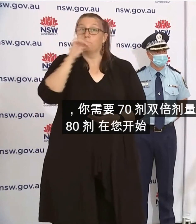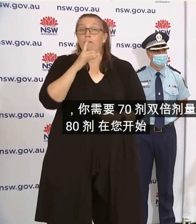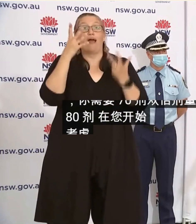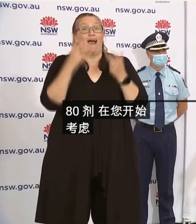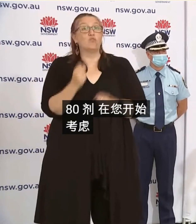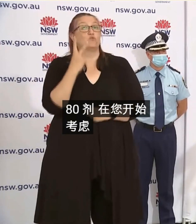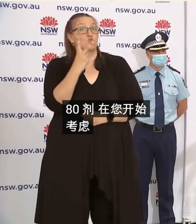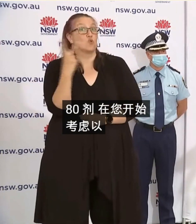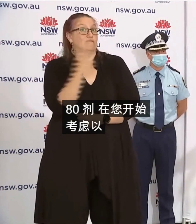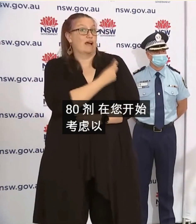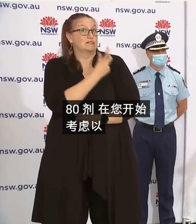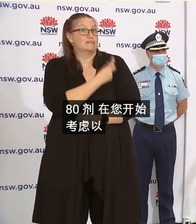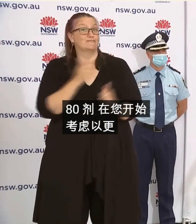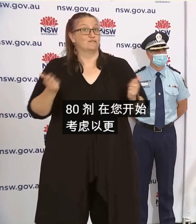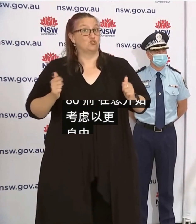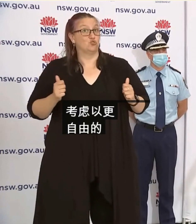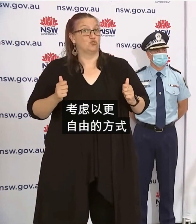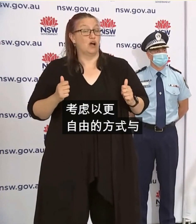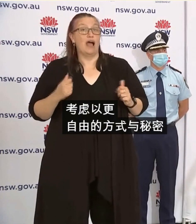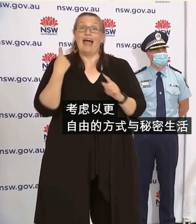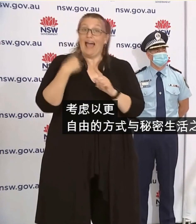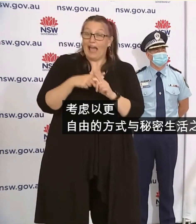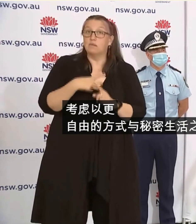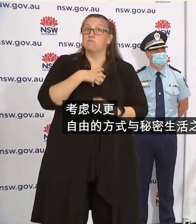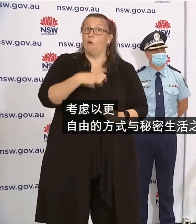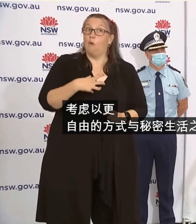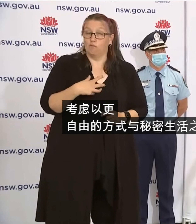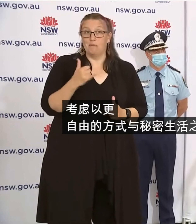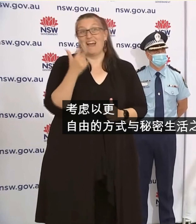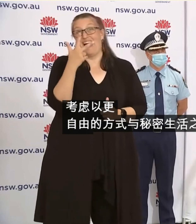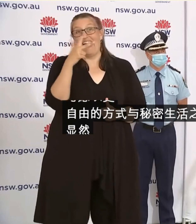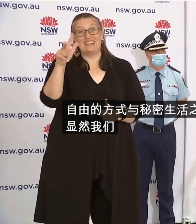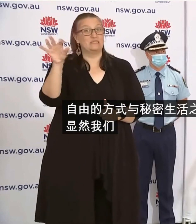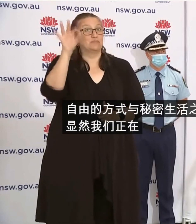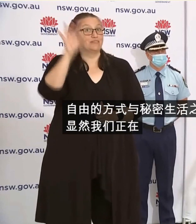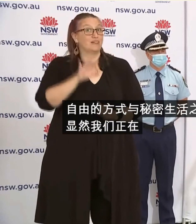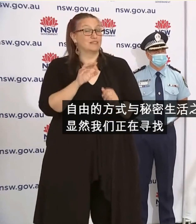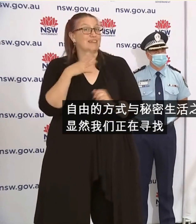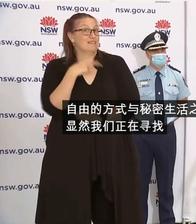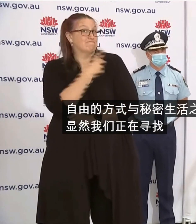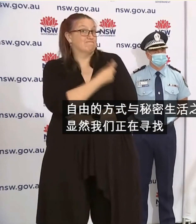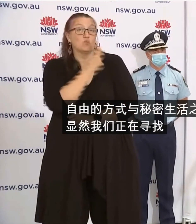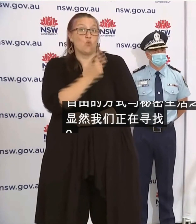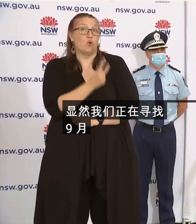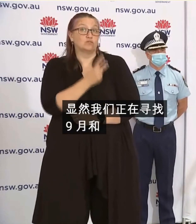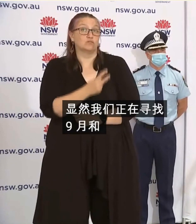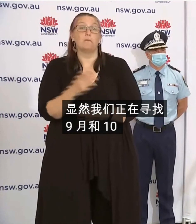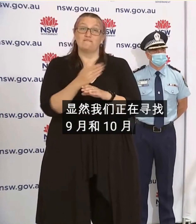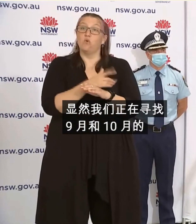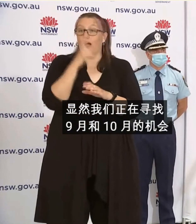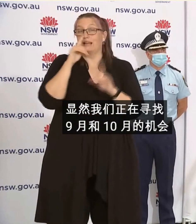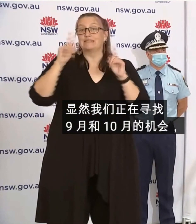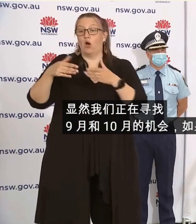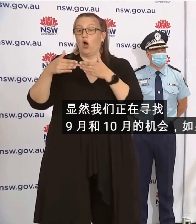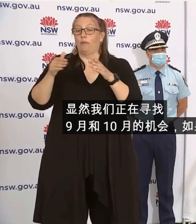before you can start considering living with COVID in a much freer way. However, what I have said is obviously we're looking at opportunities in September